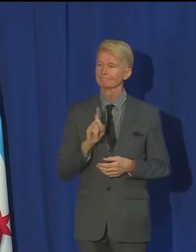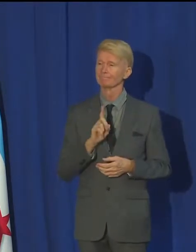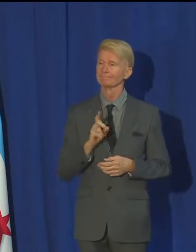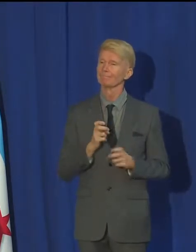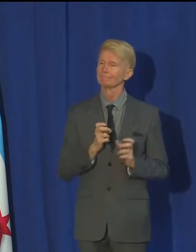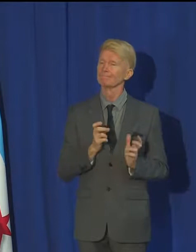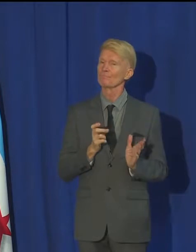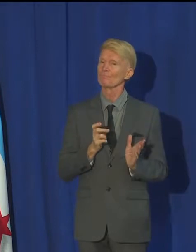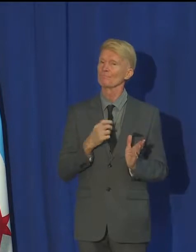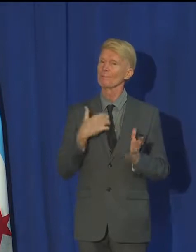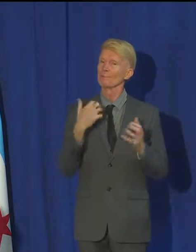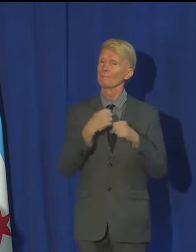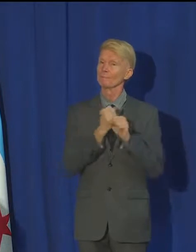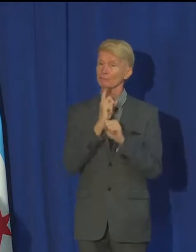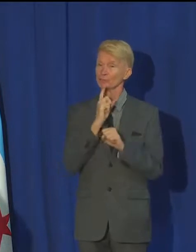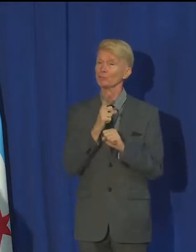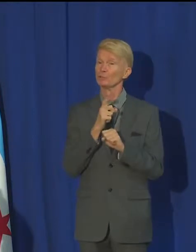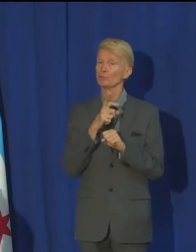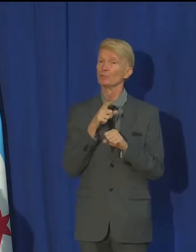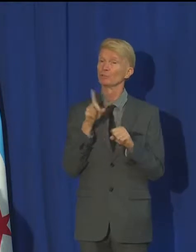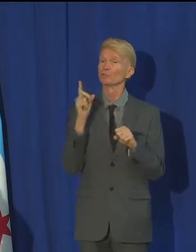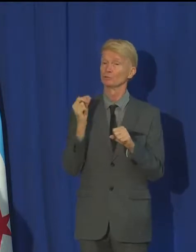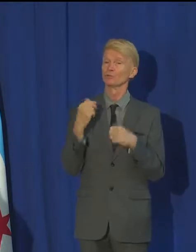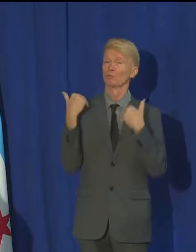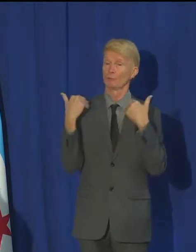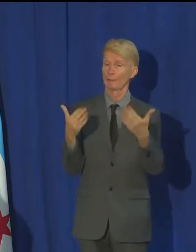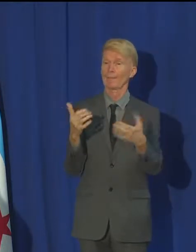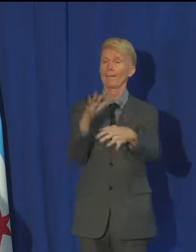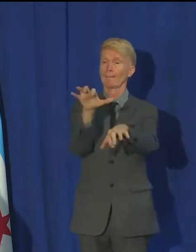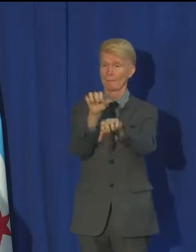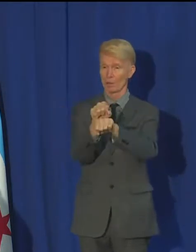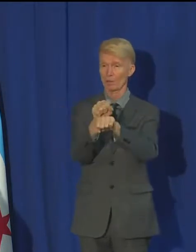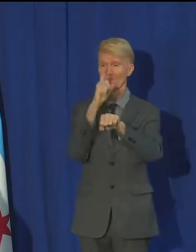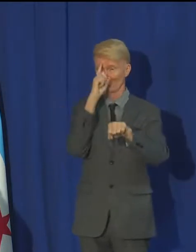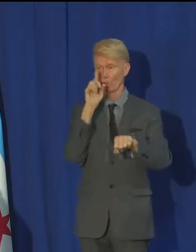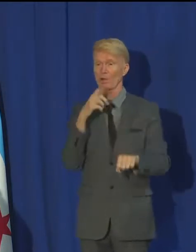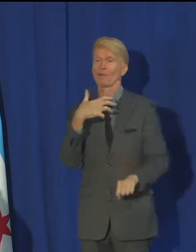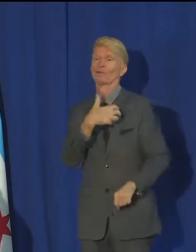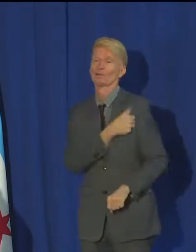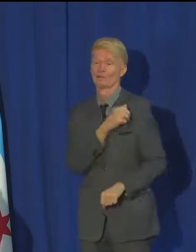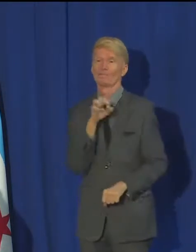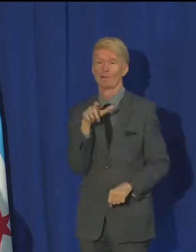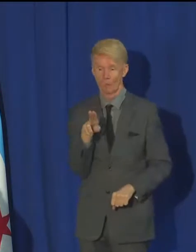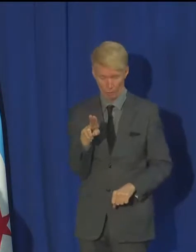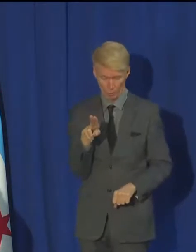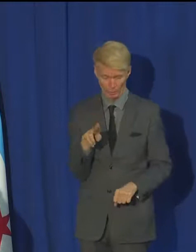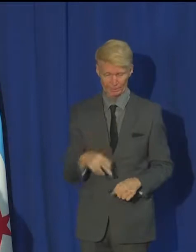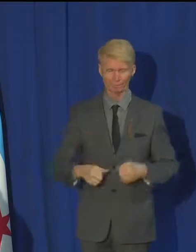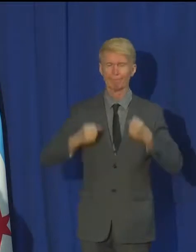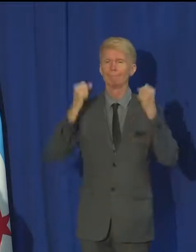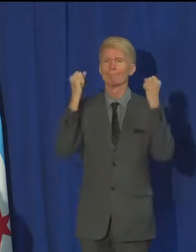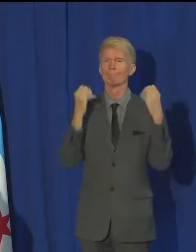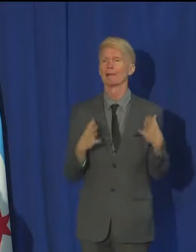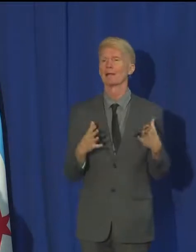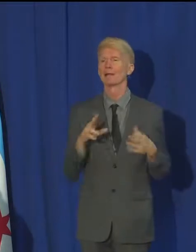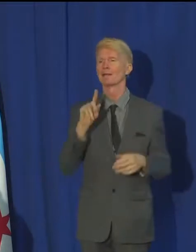actually making an appointment for a flu shot. So for example, many, many